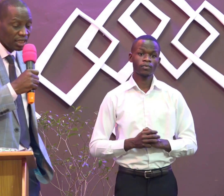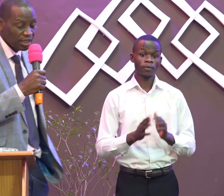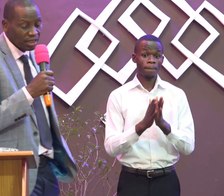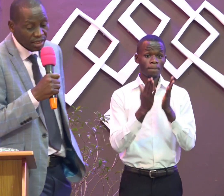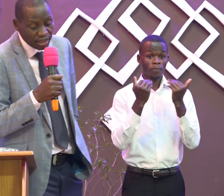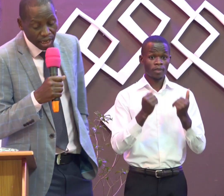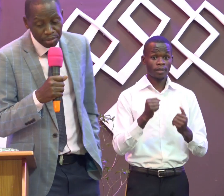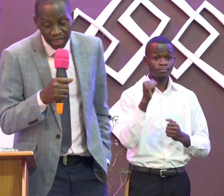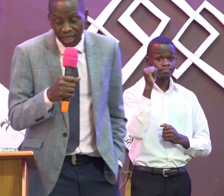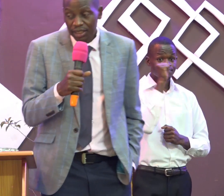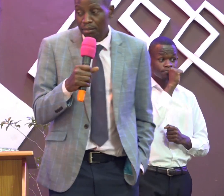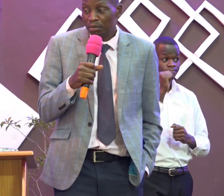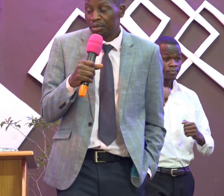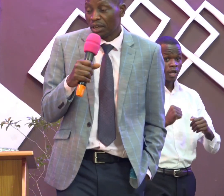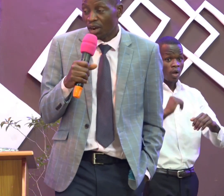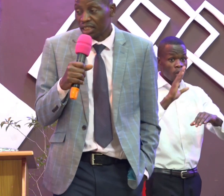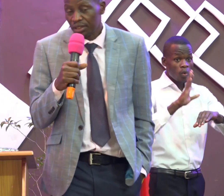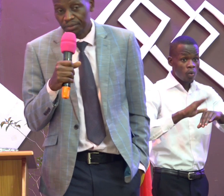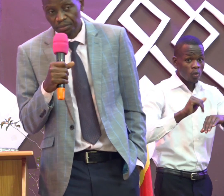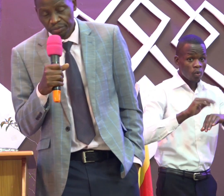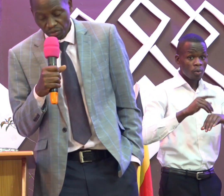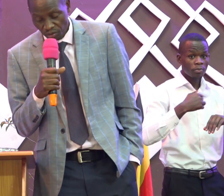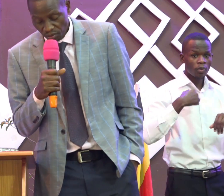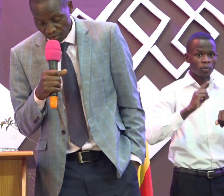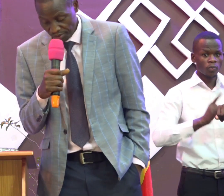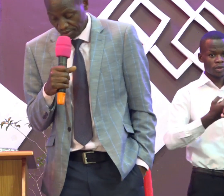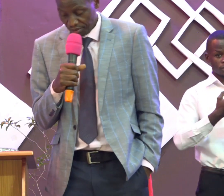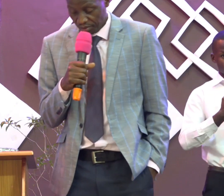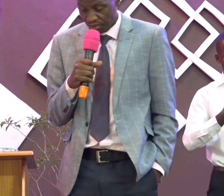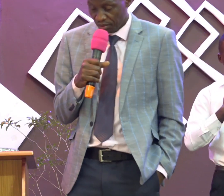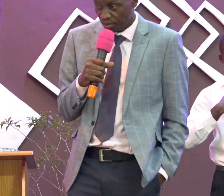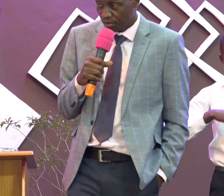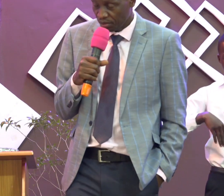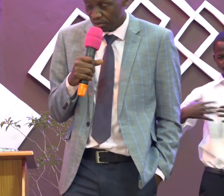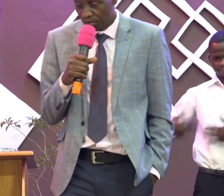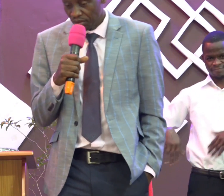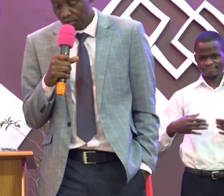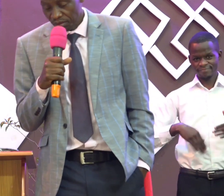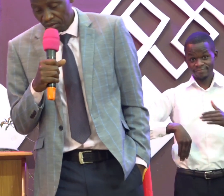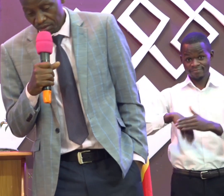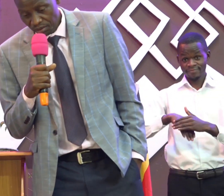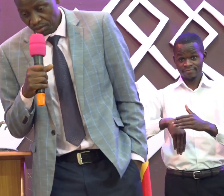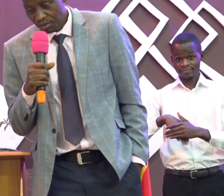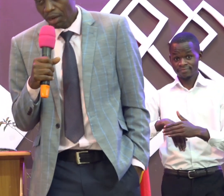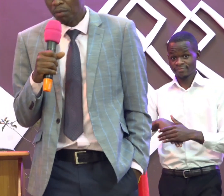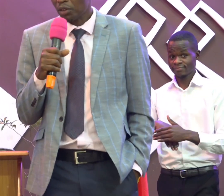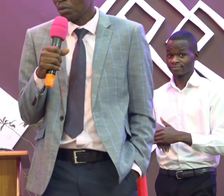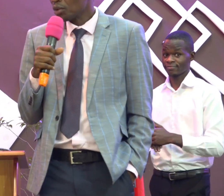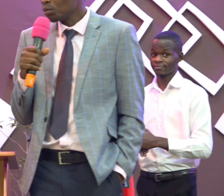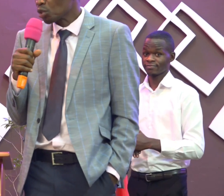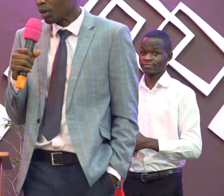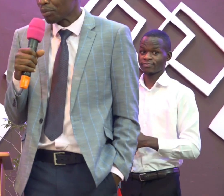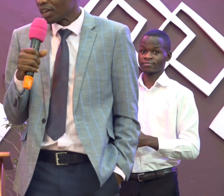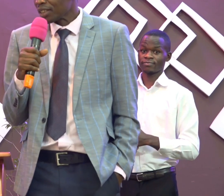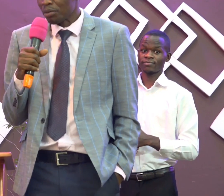Jaja yampitanga nsambo mpira gwange. My grandmother called me when I was playing my football. Kabo manyo